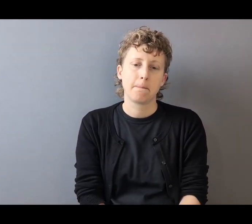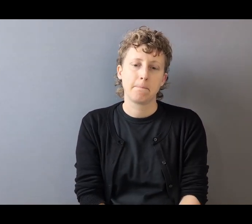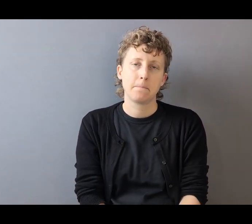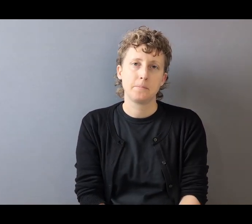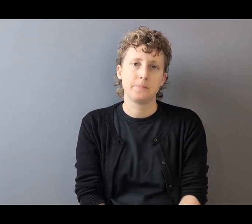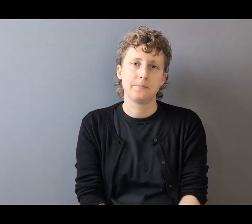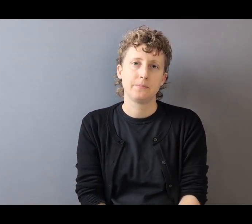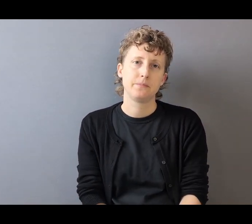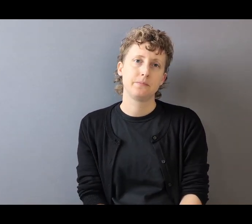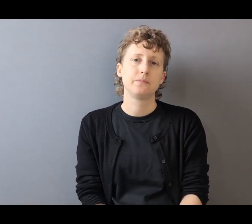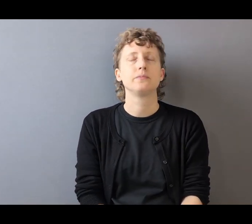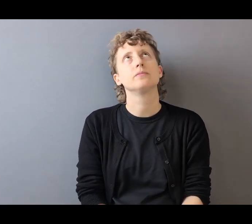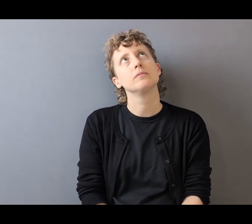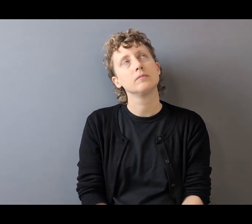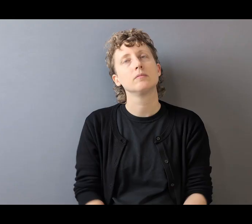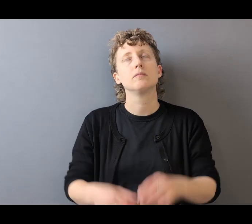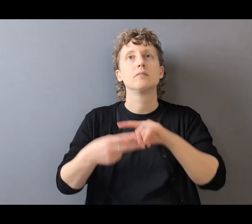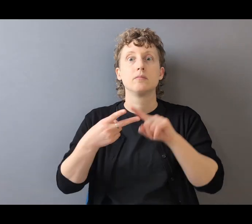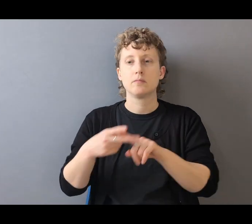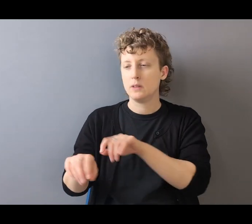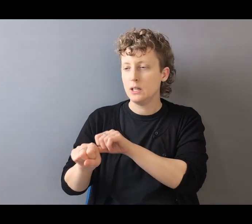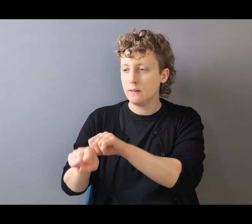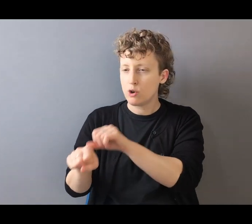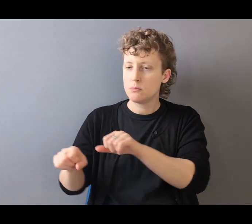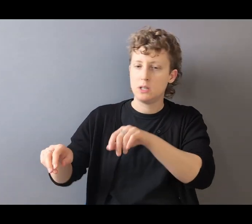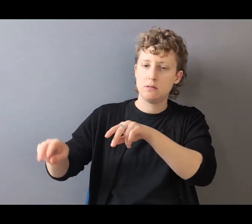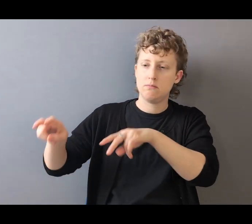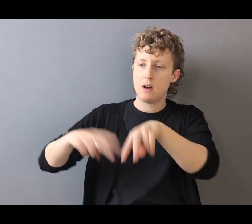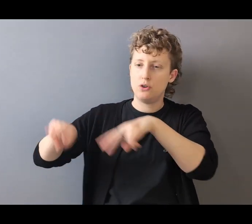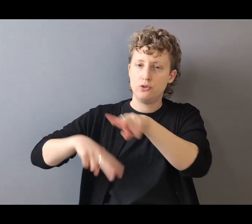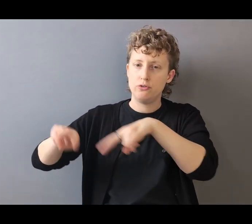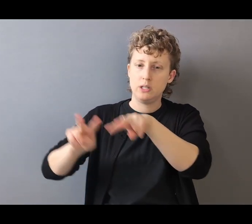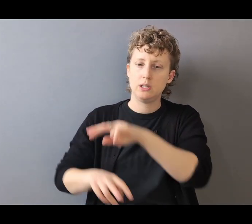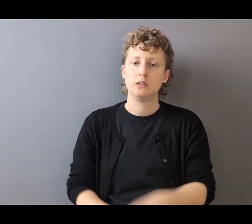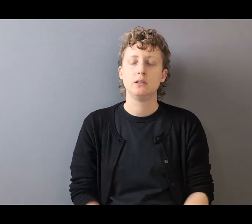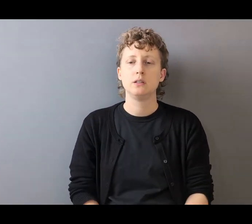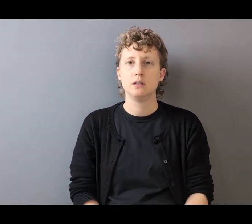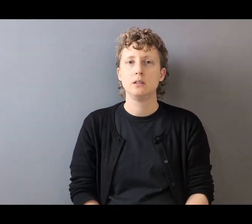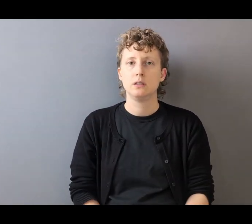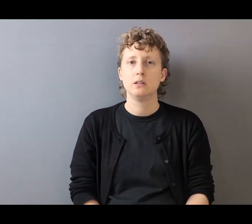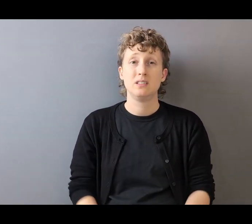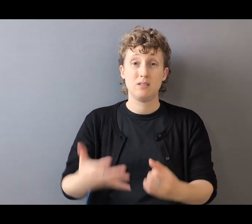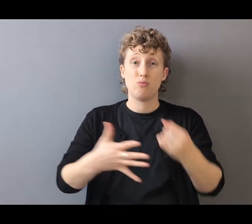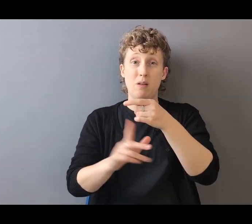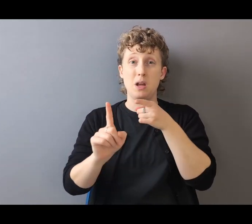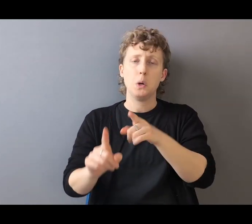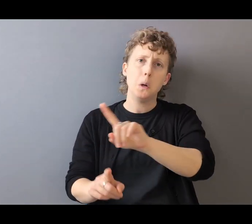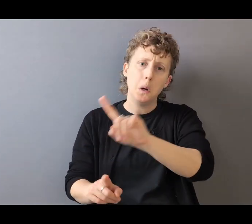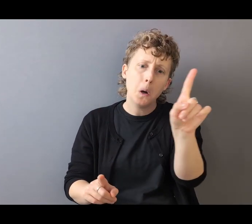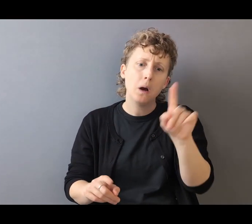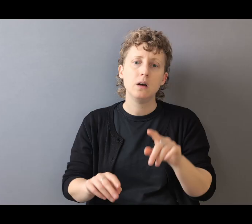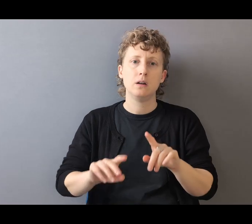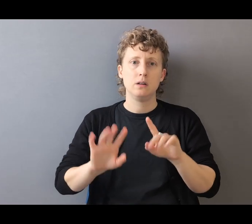another issue, maybe it's enforcement and monitoring. Of course, it's not our primary role, but to really understand how all the legislation that we have in